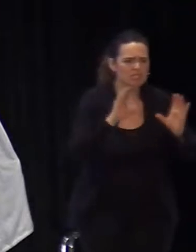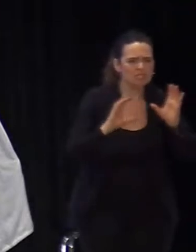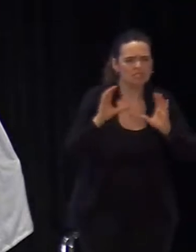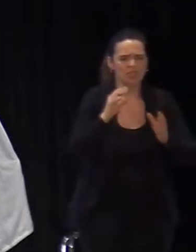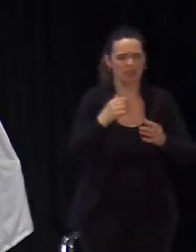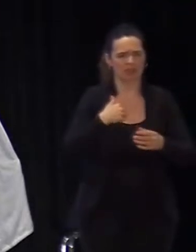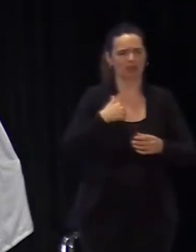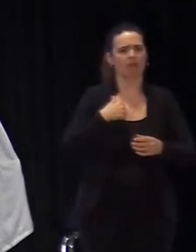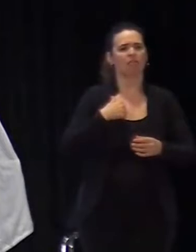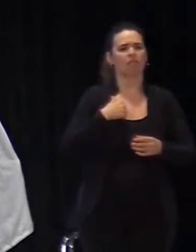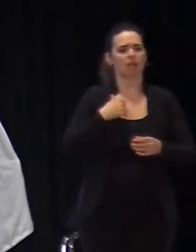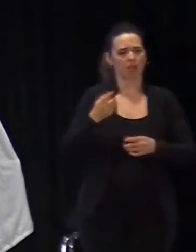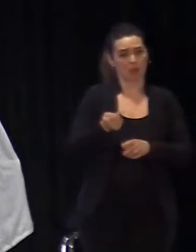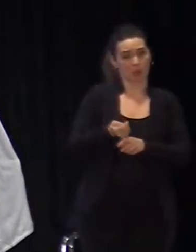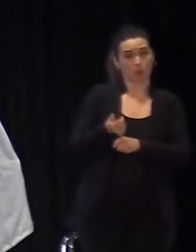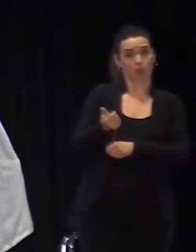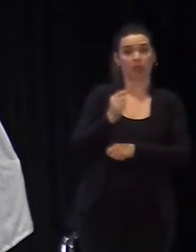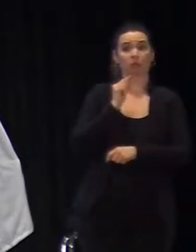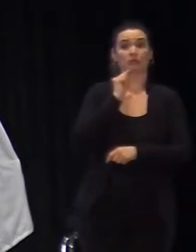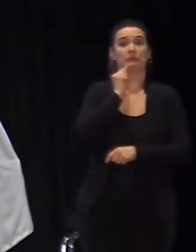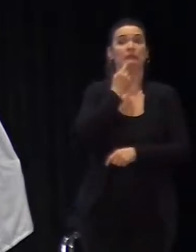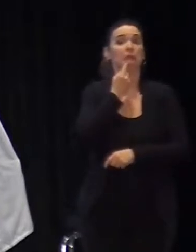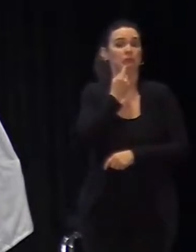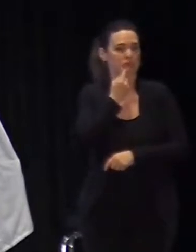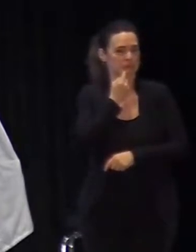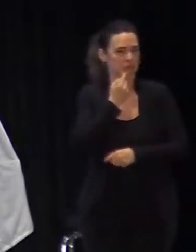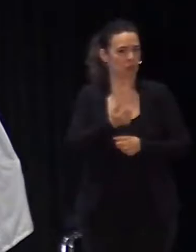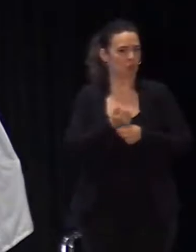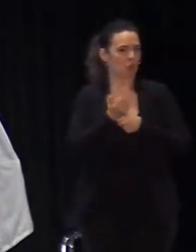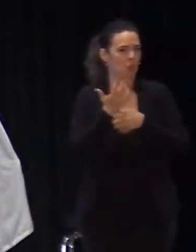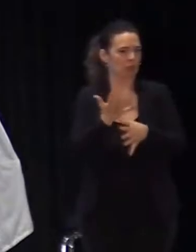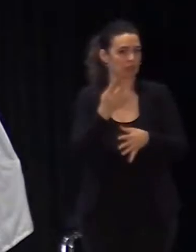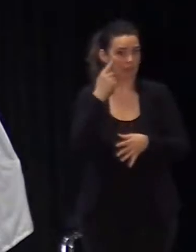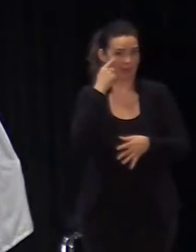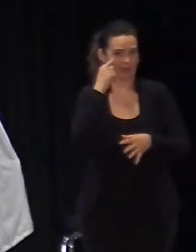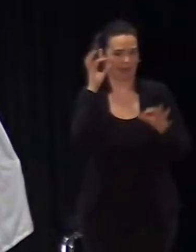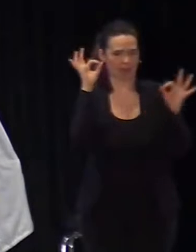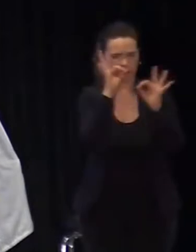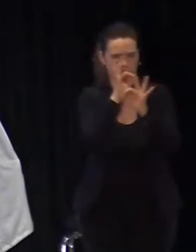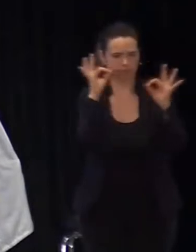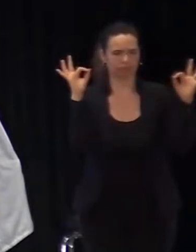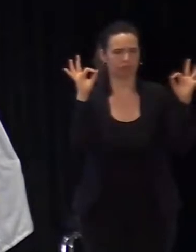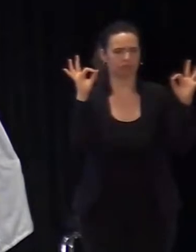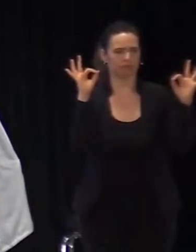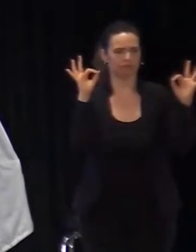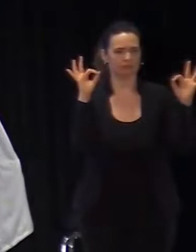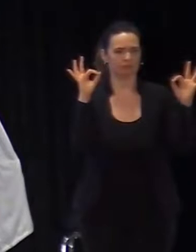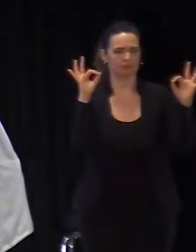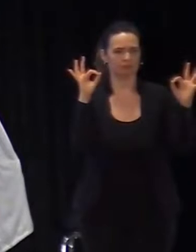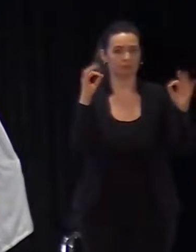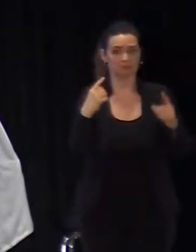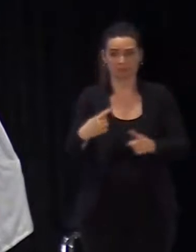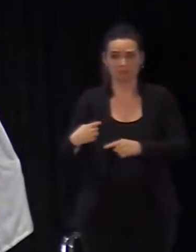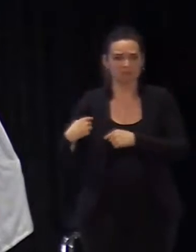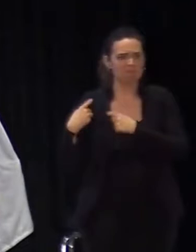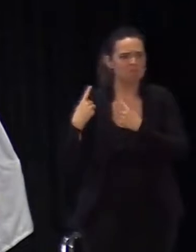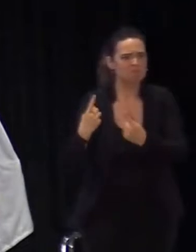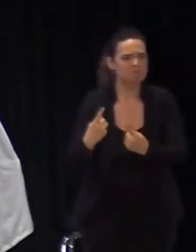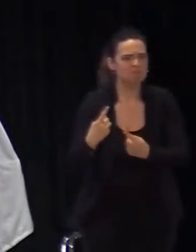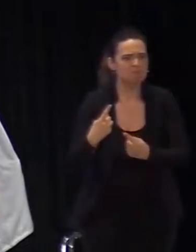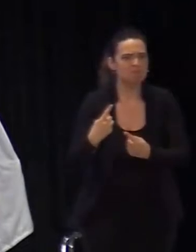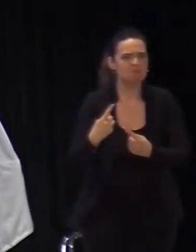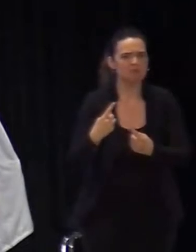and they ruled out very serious causes of it, but needless to say, I have not been fixed of